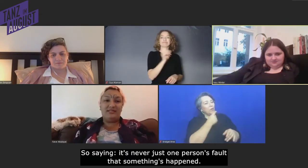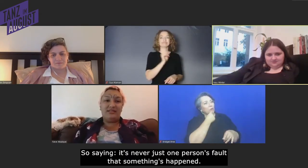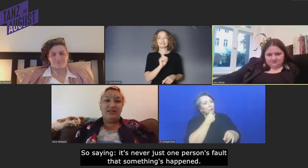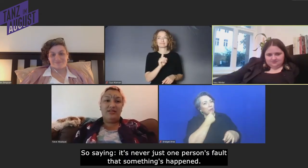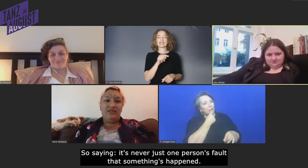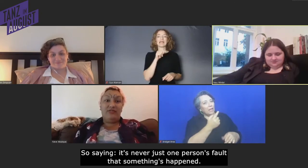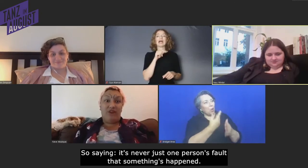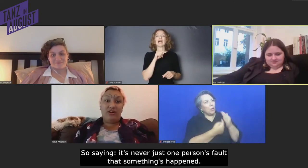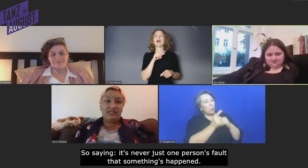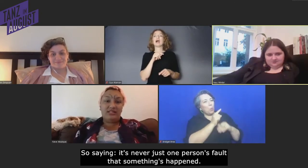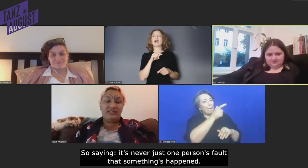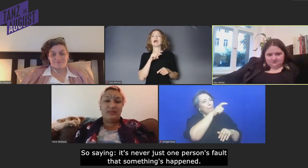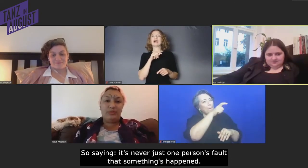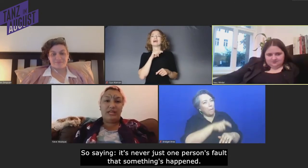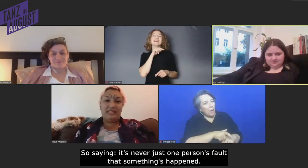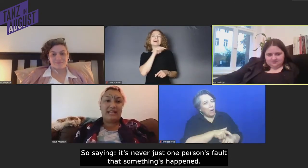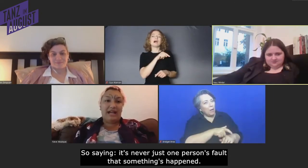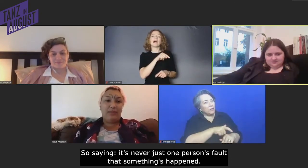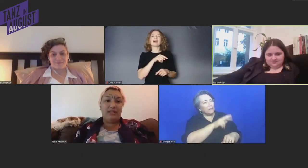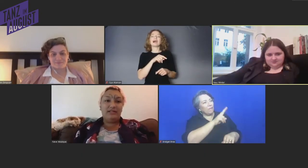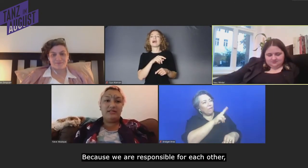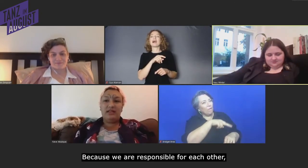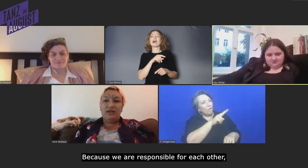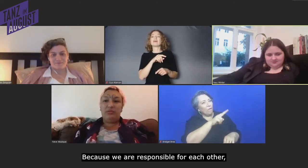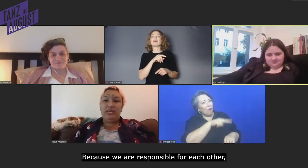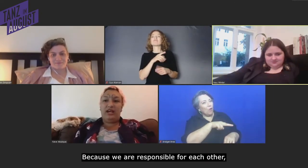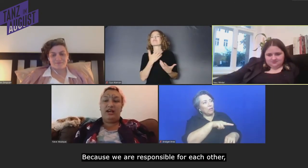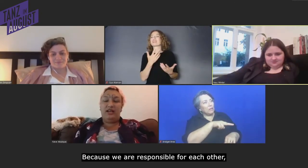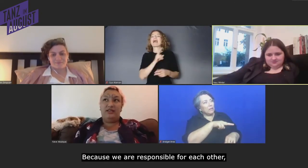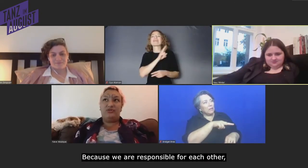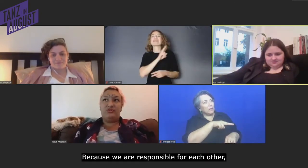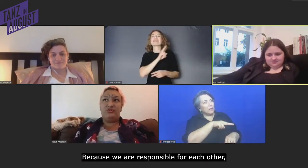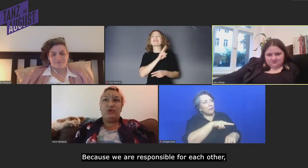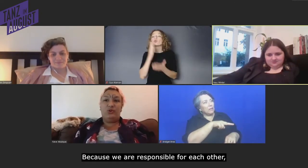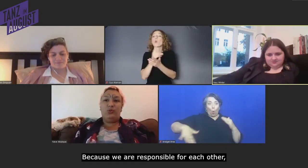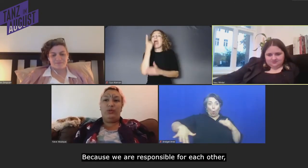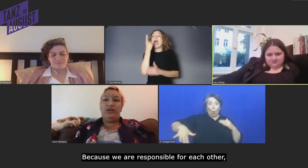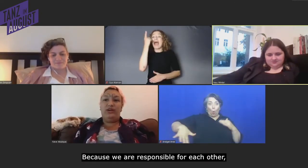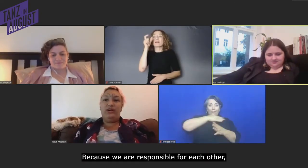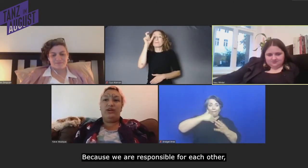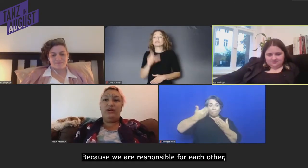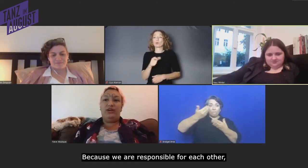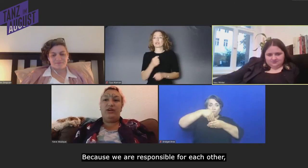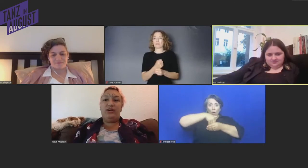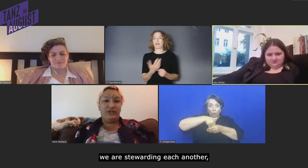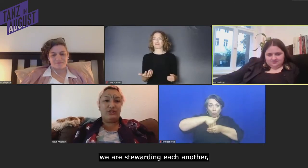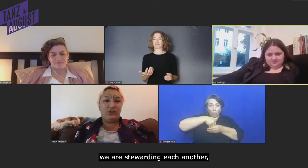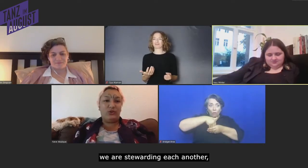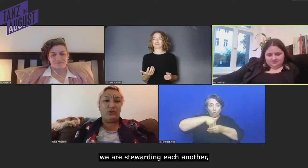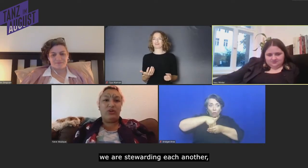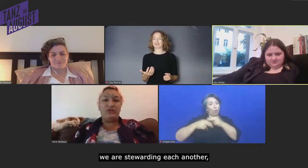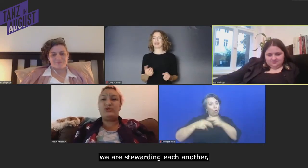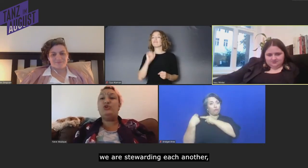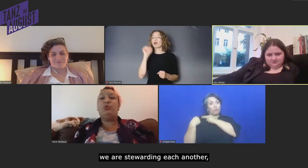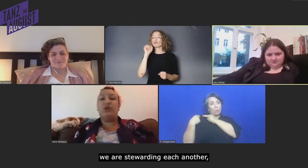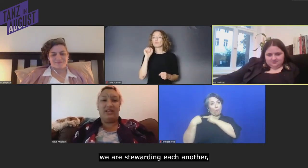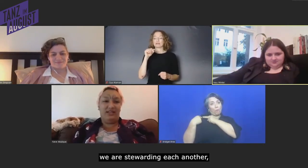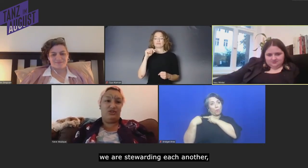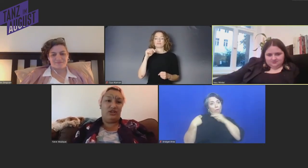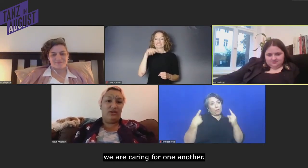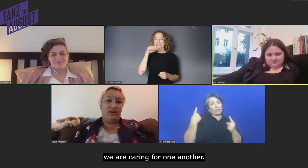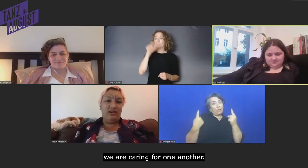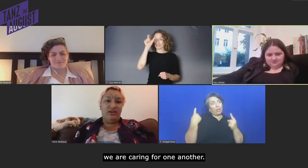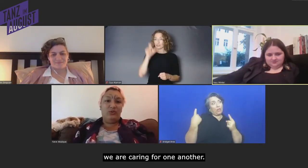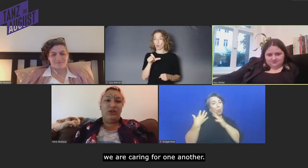person's fault that something has happened, because we are responsible for each other. We are stewarding each